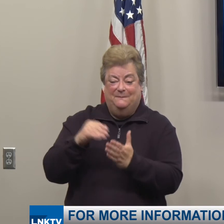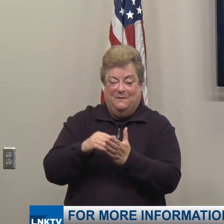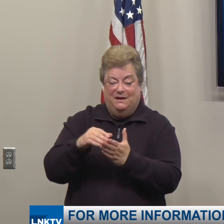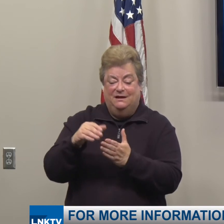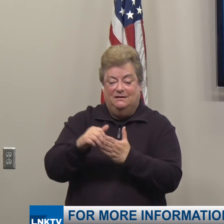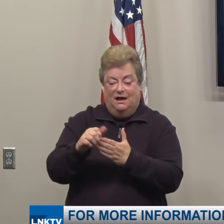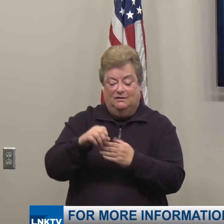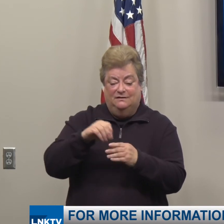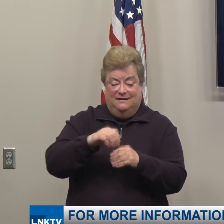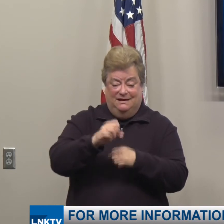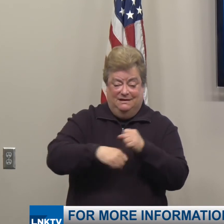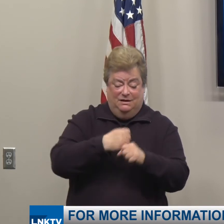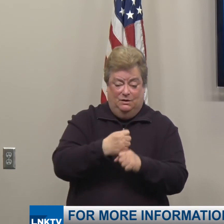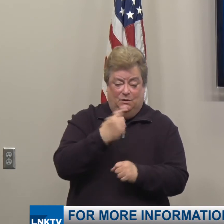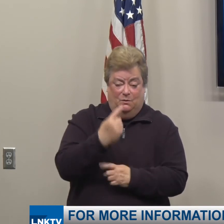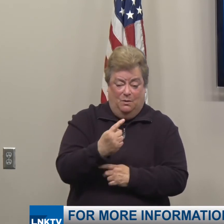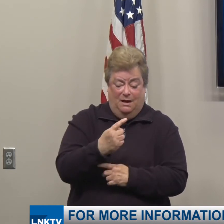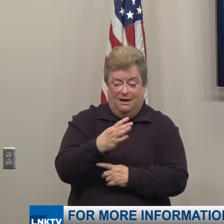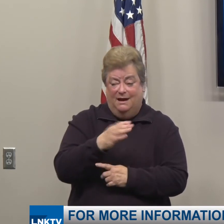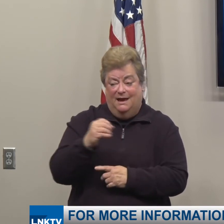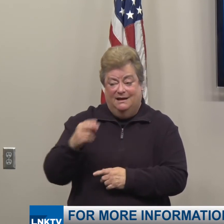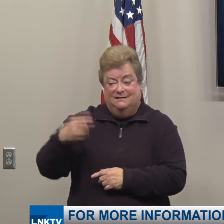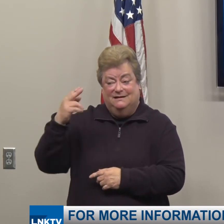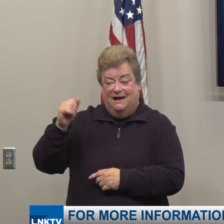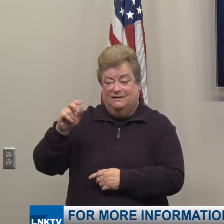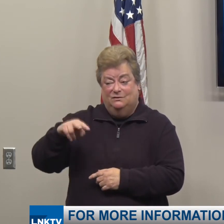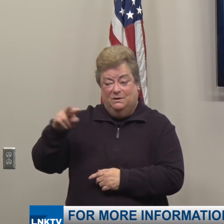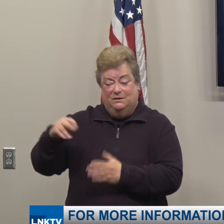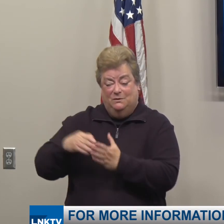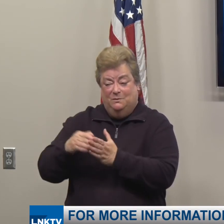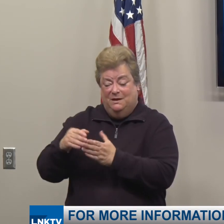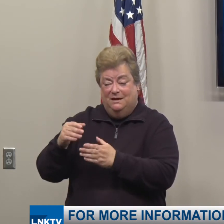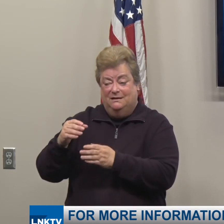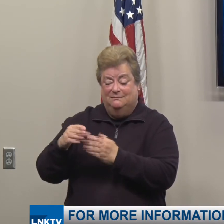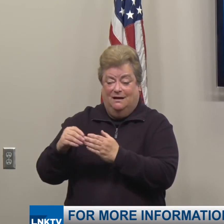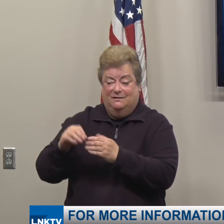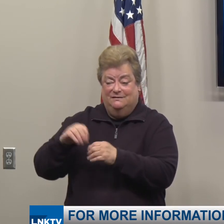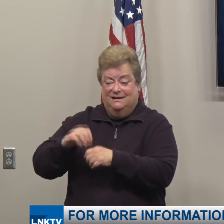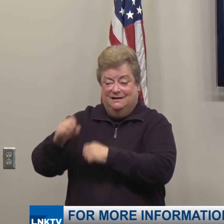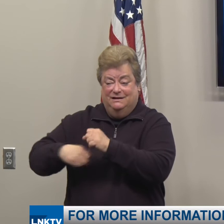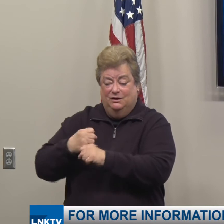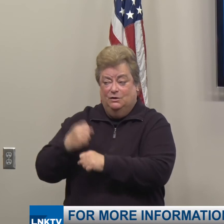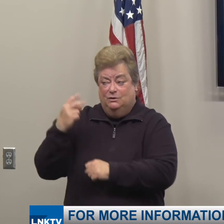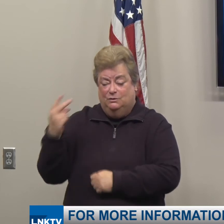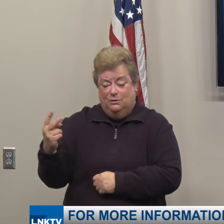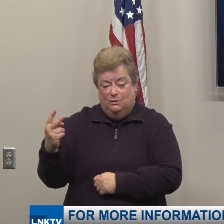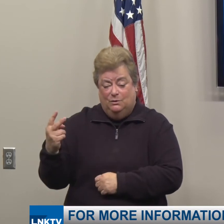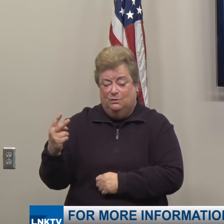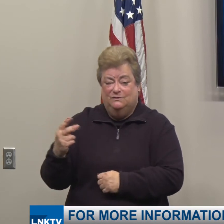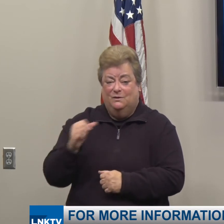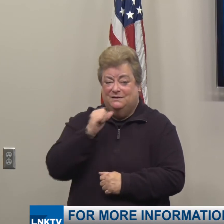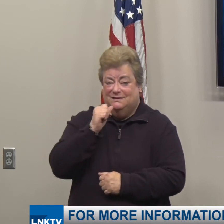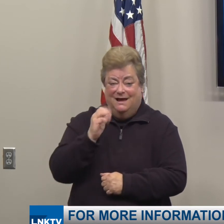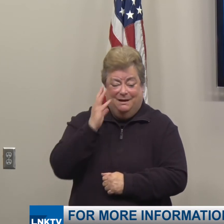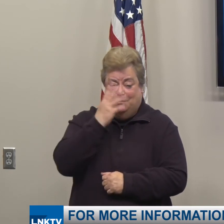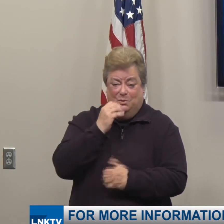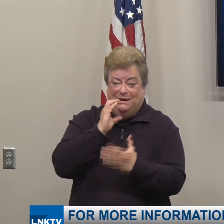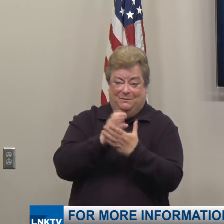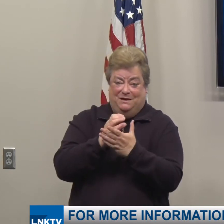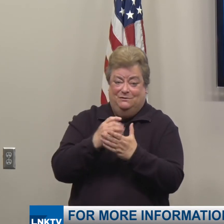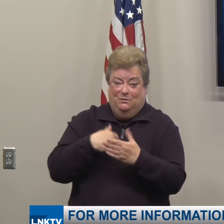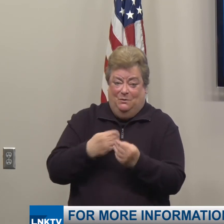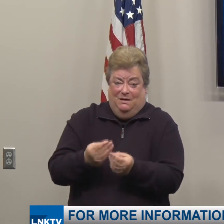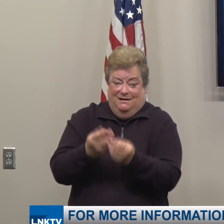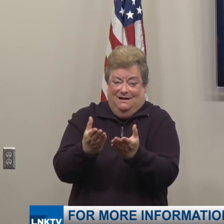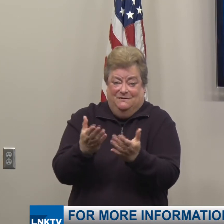year one and as high as $22 million in year two. So it's not a pretty picture we have to offer right now.